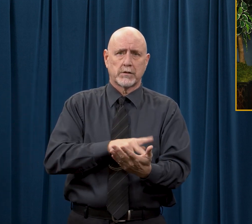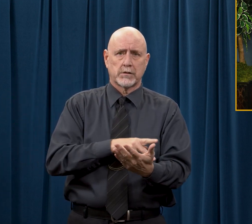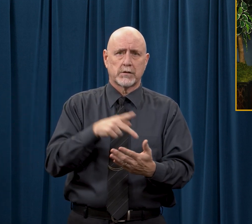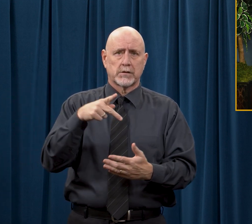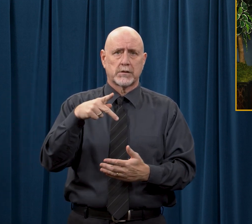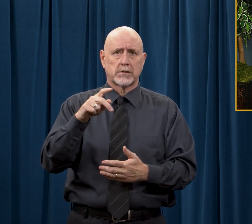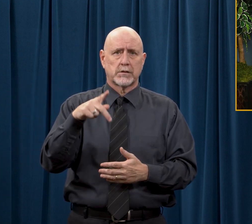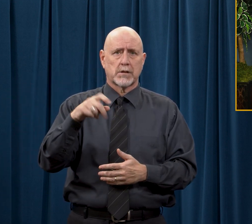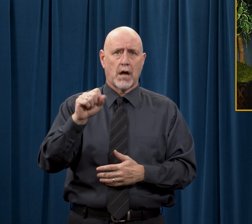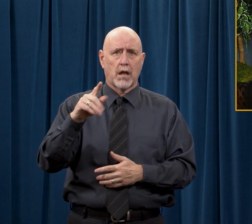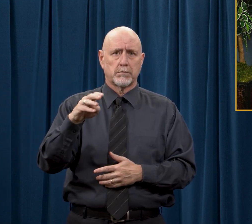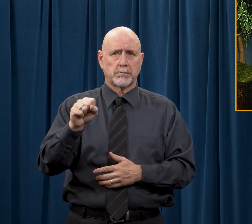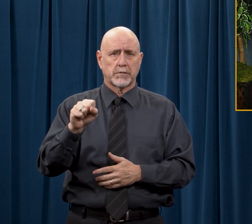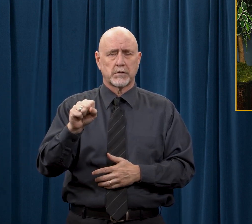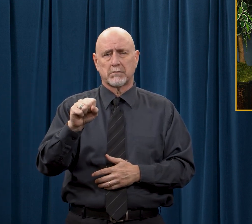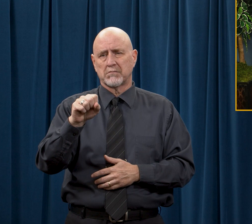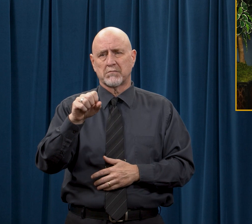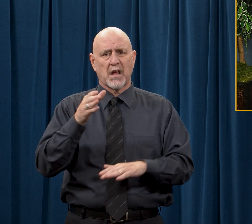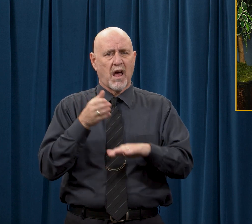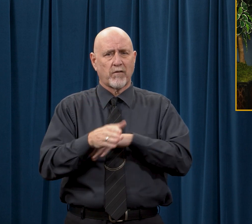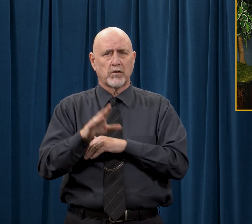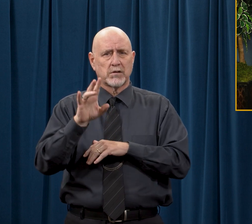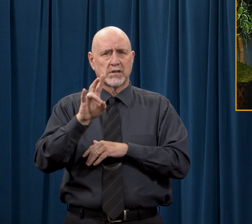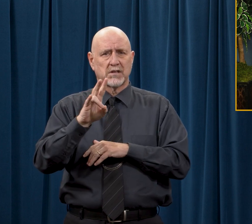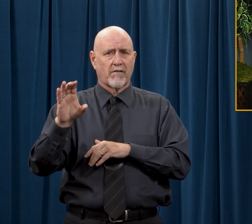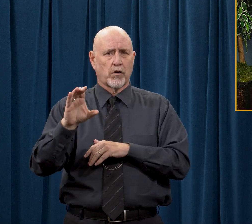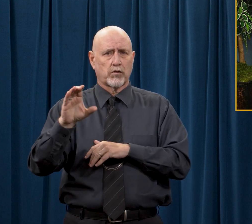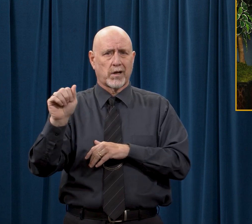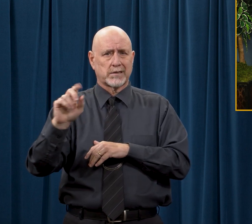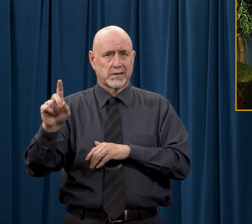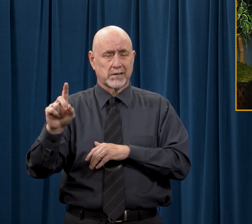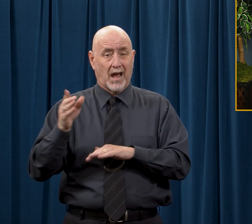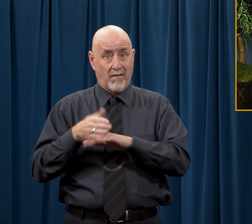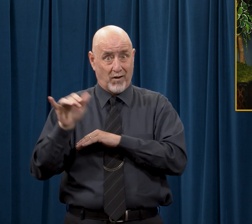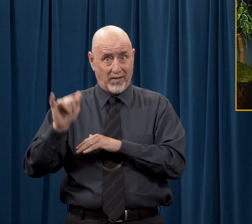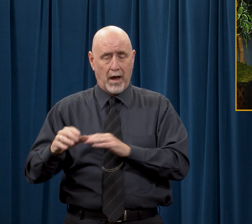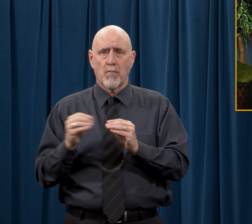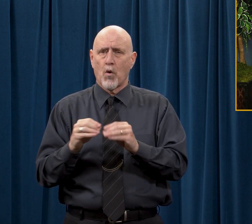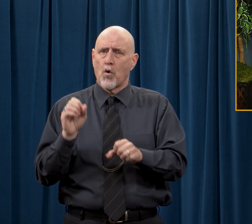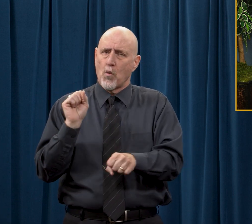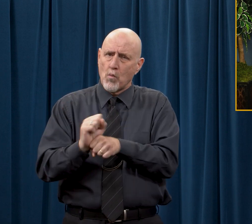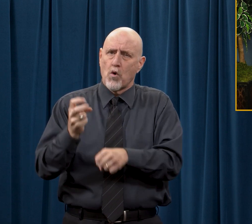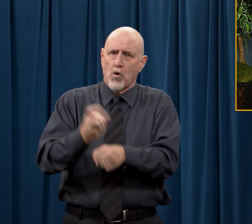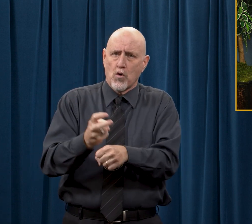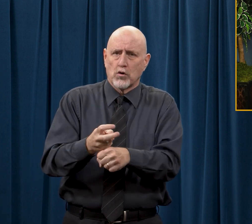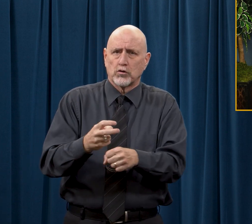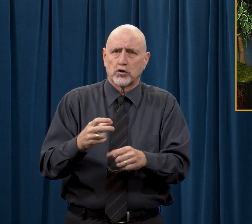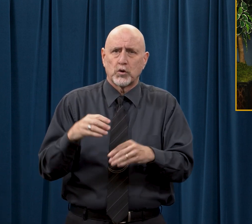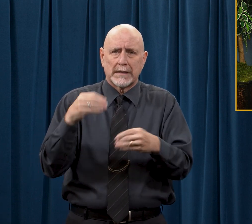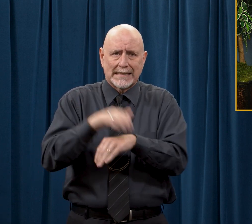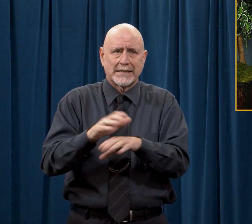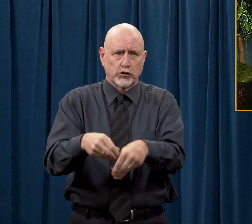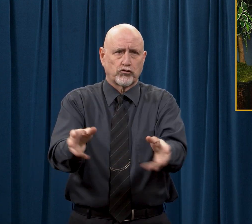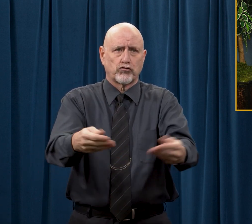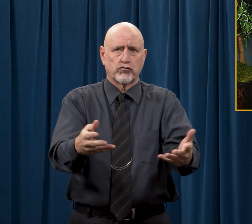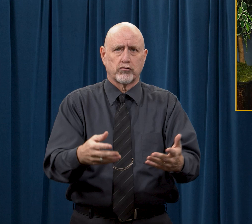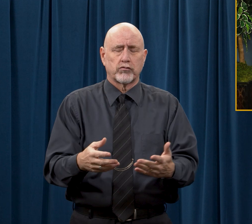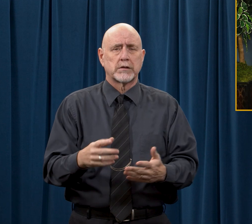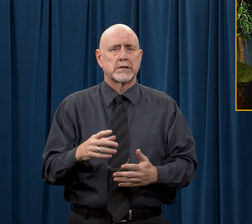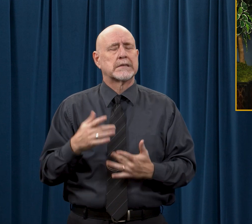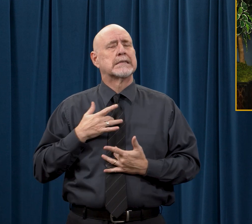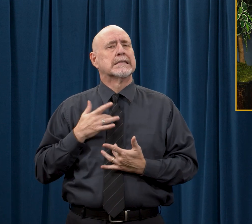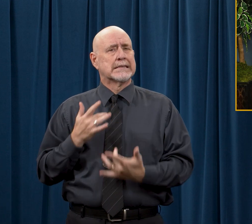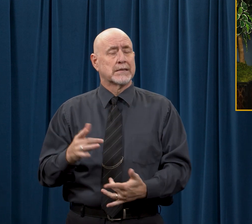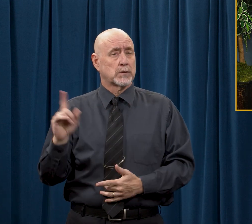shortly after 700 AD. After that, there were more serious attempts to provide English to the